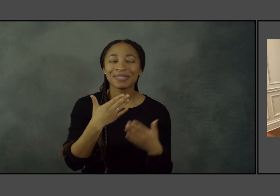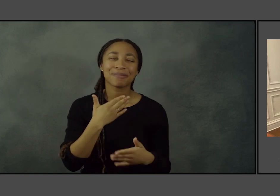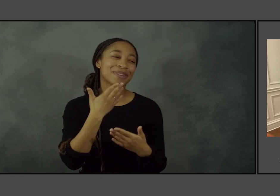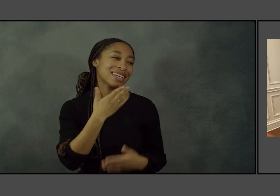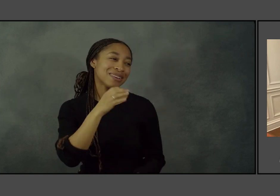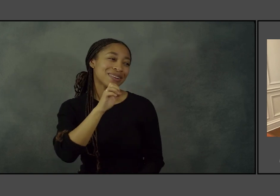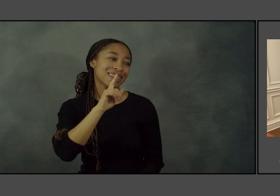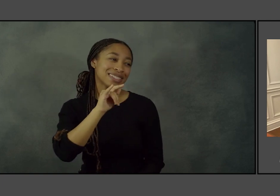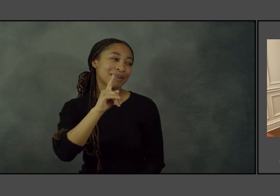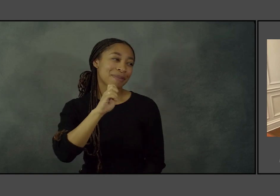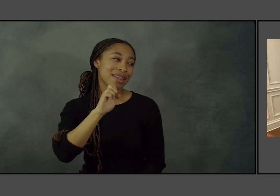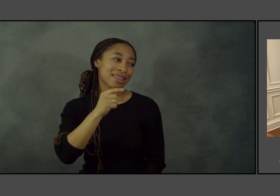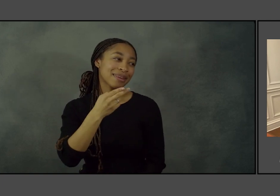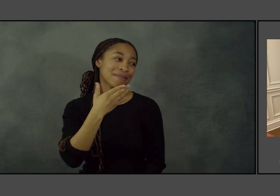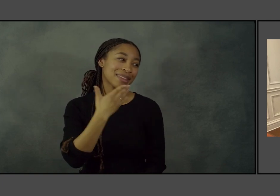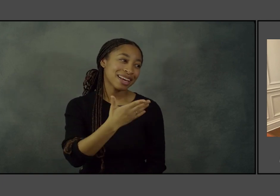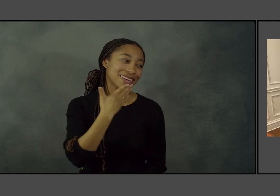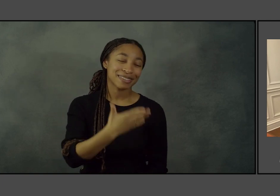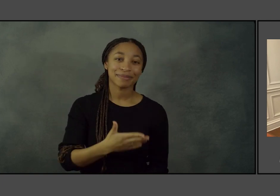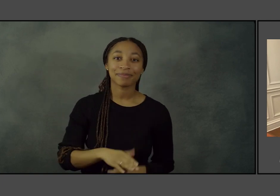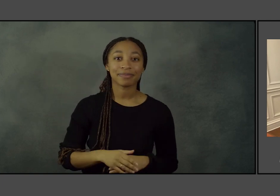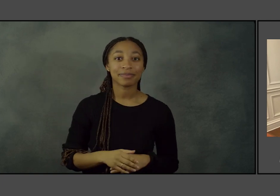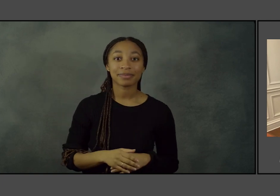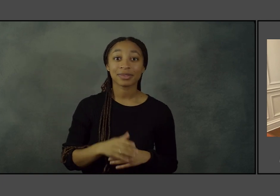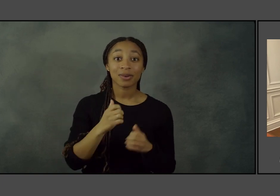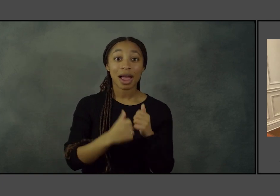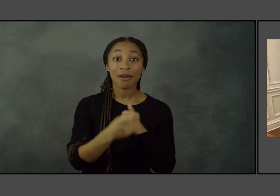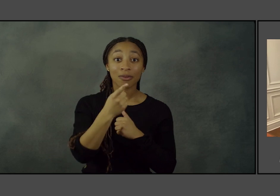you. And to everyone listening, thank